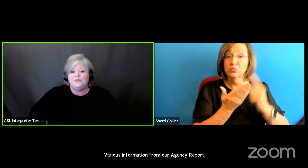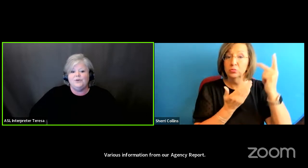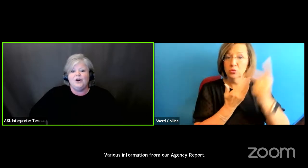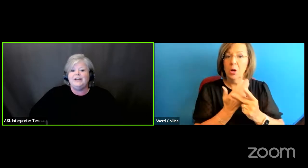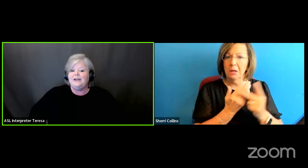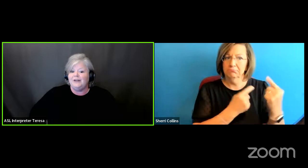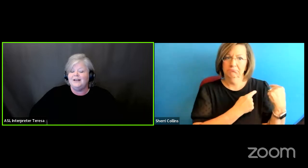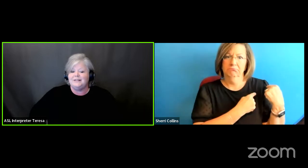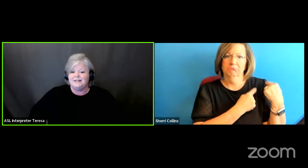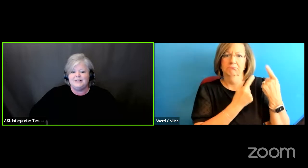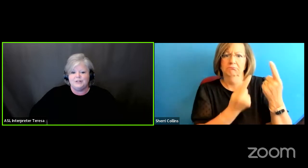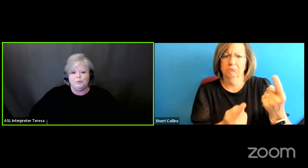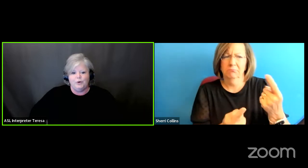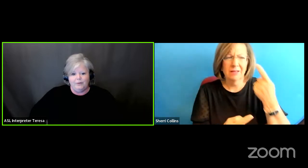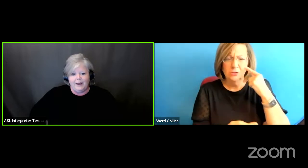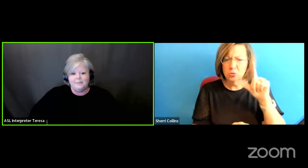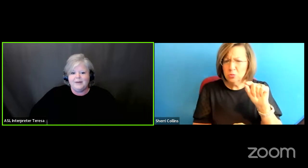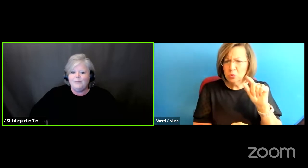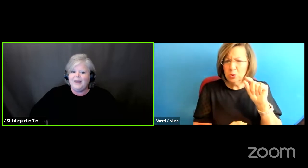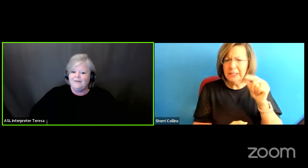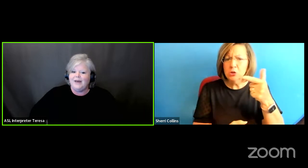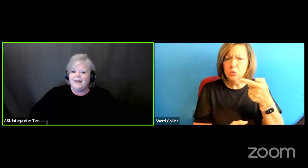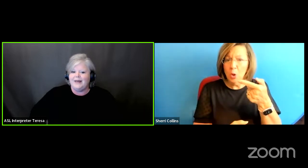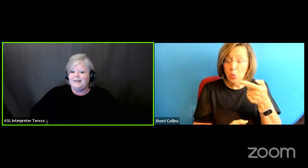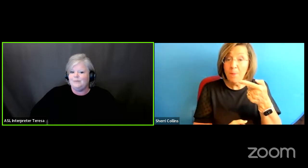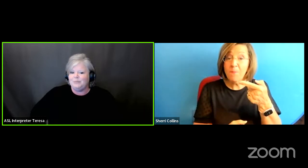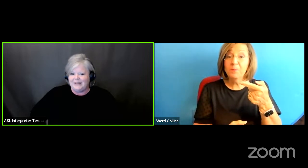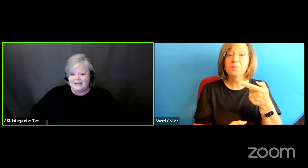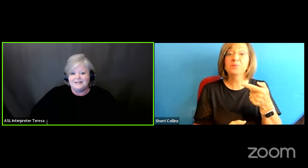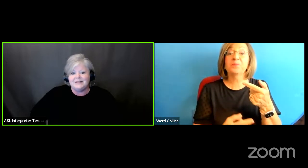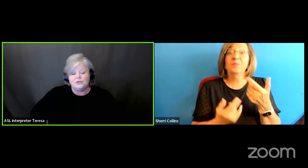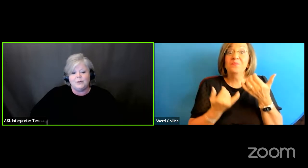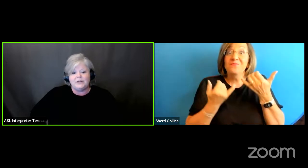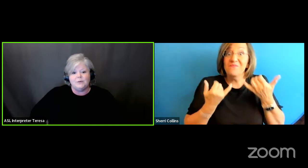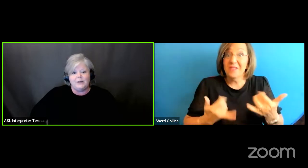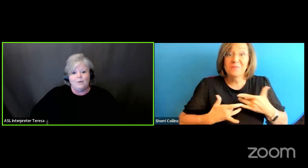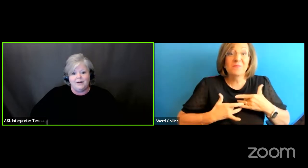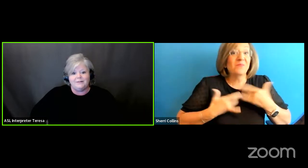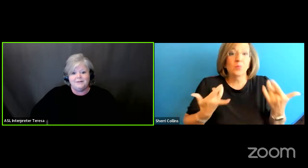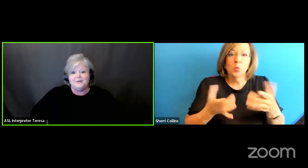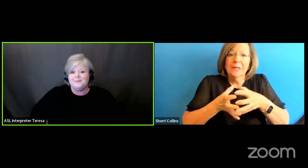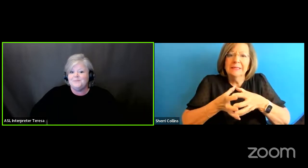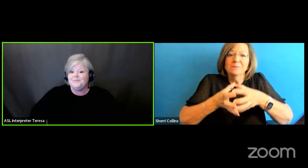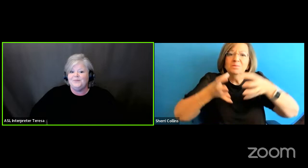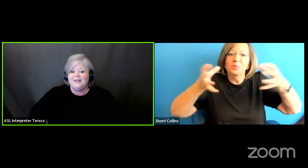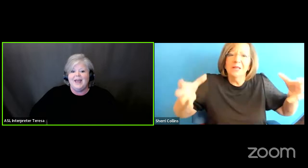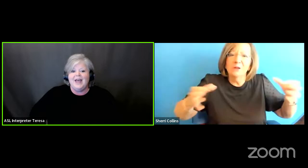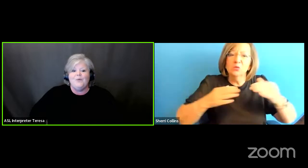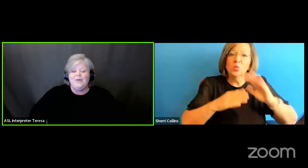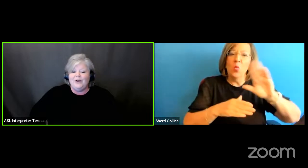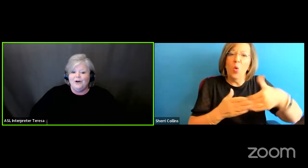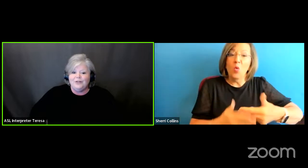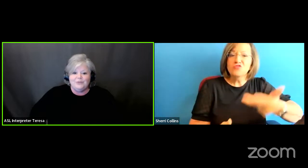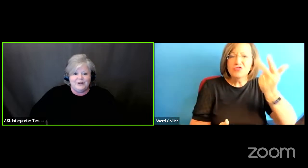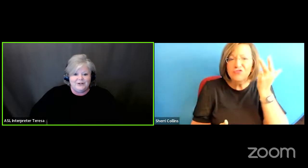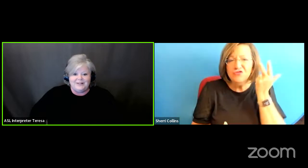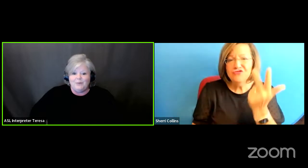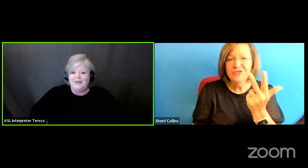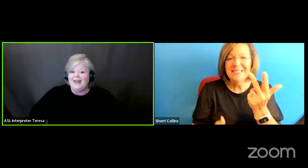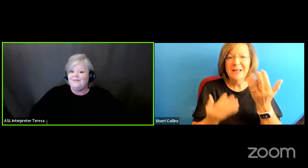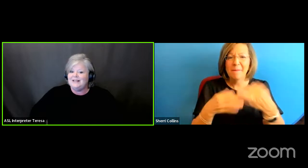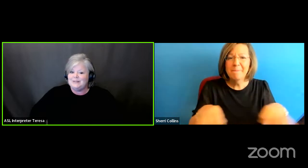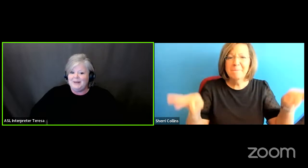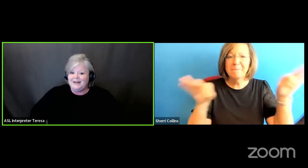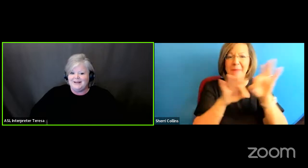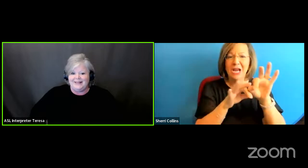And that's for our hearing assistance program. And we have had that in place since 2021. We are thrilled